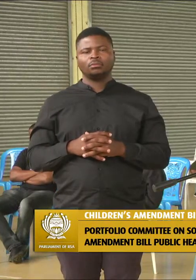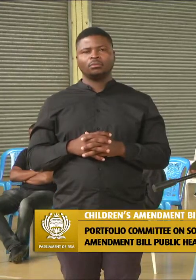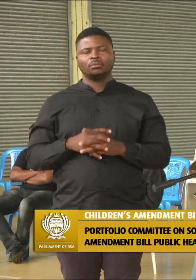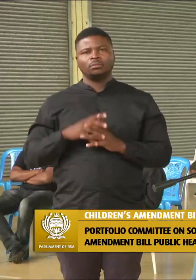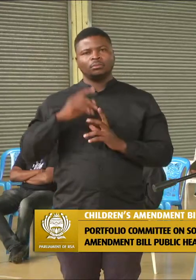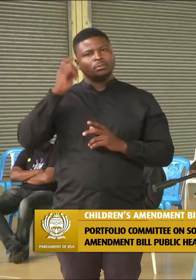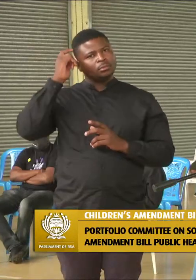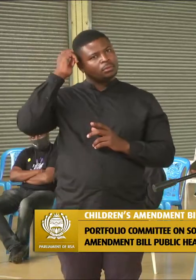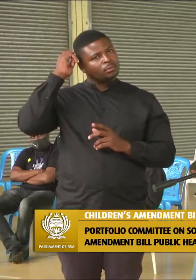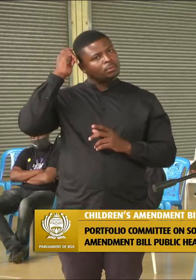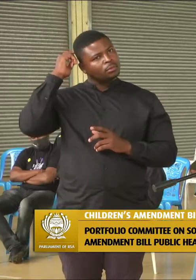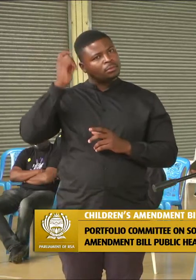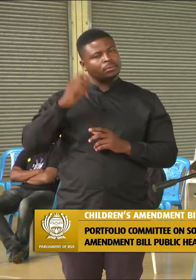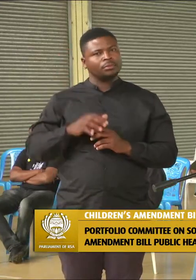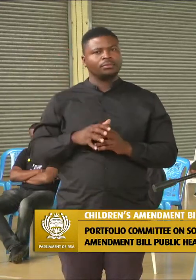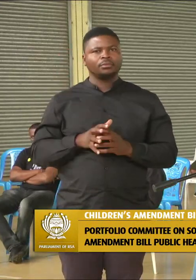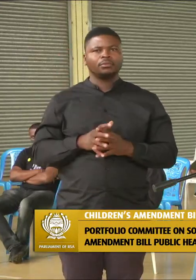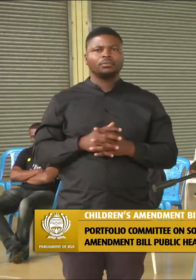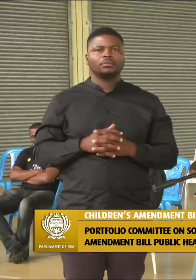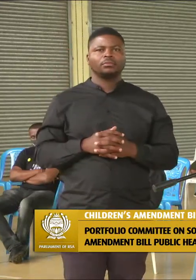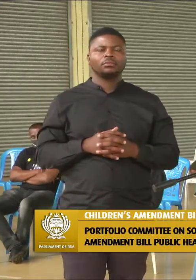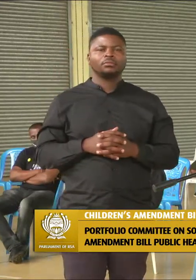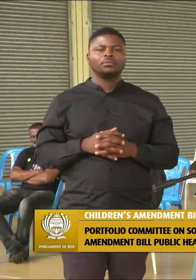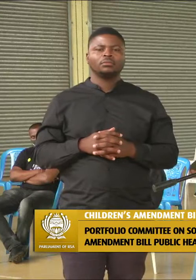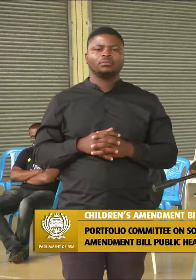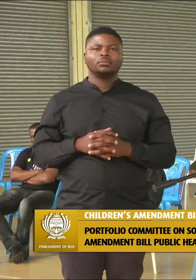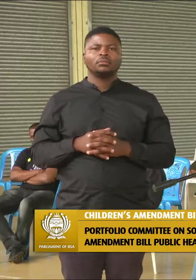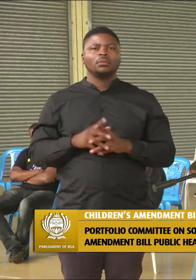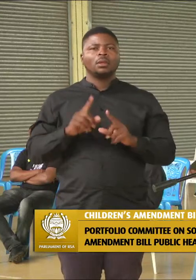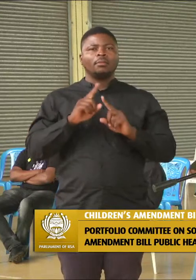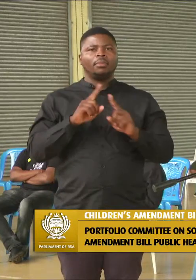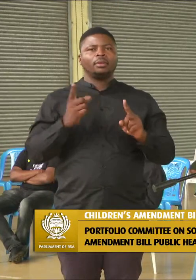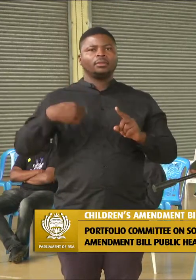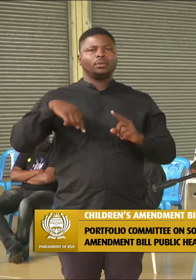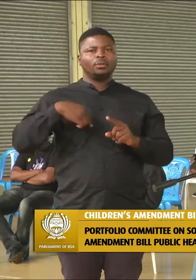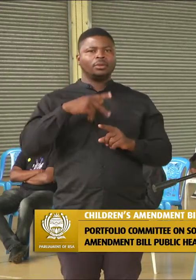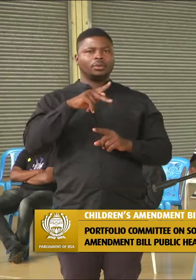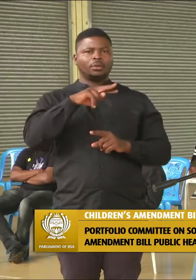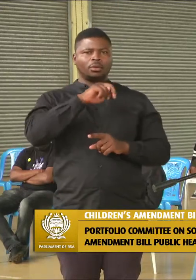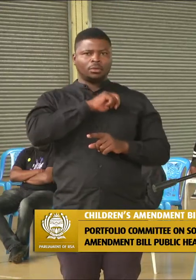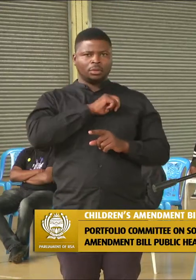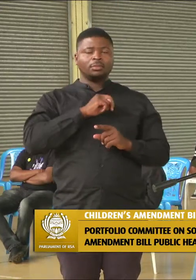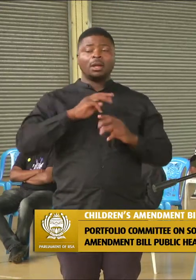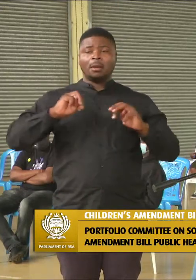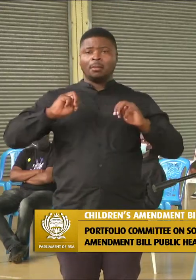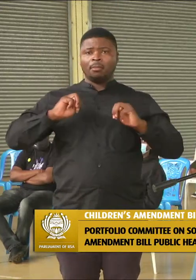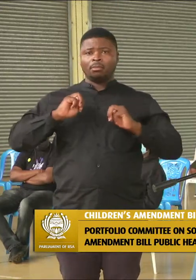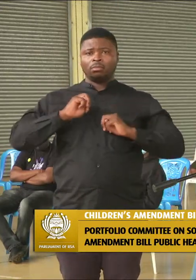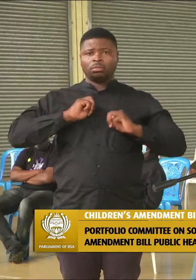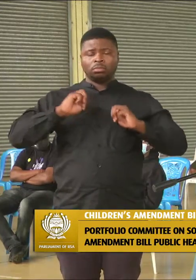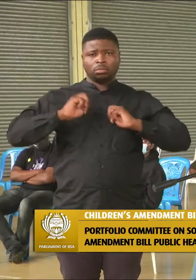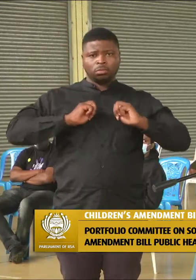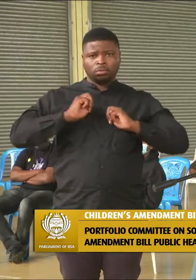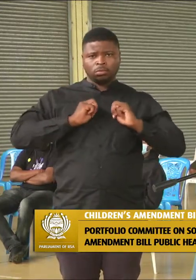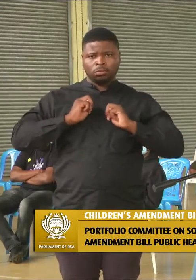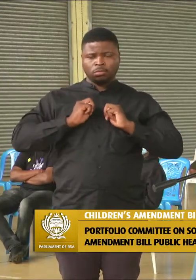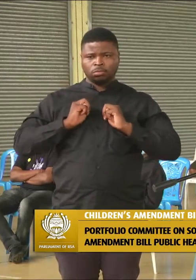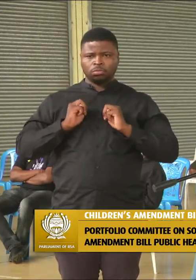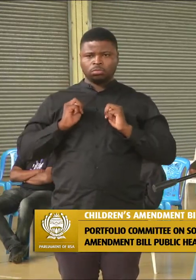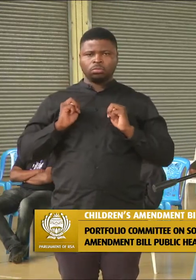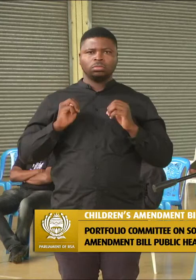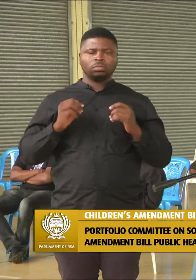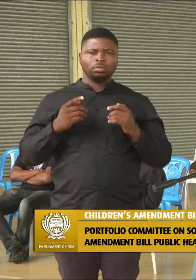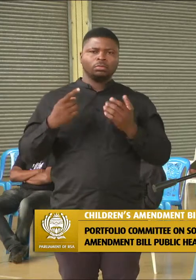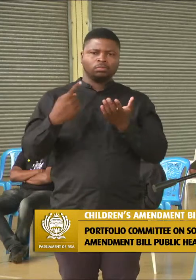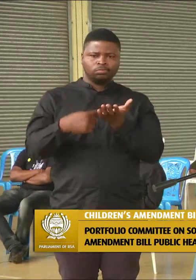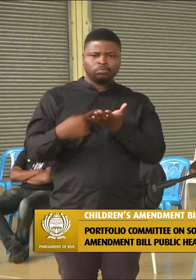inkulisa. Then here in the province, the management resolved to ask the ECD